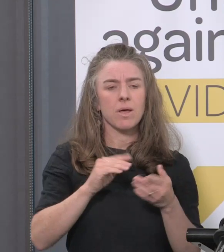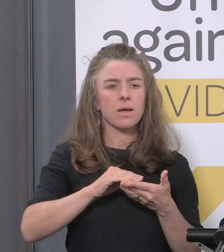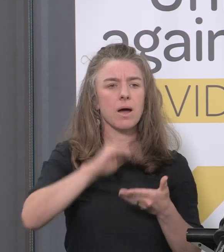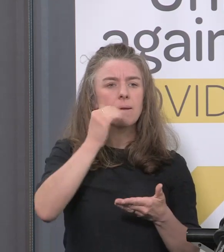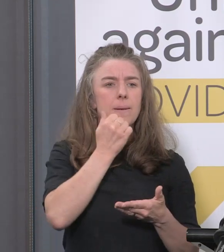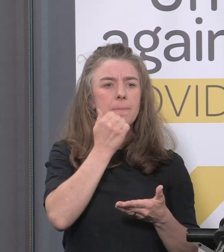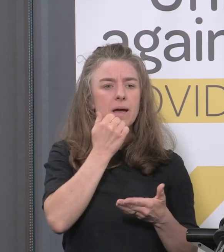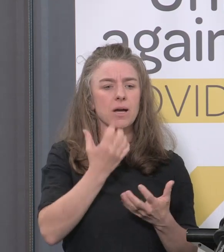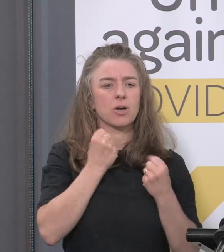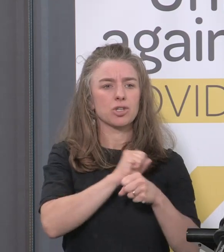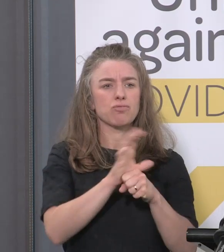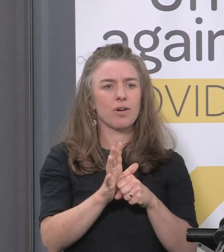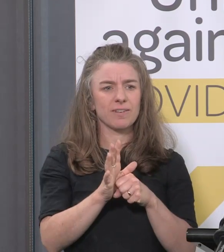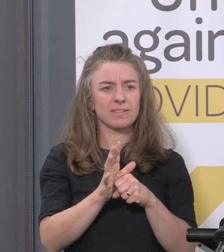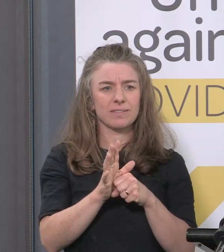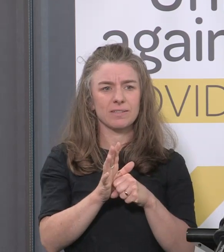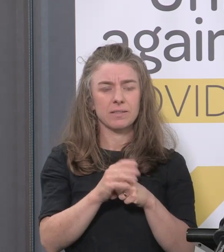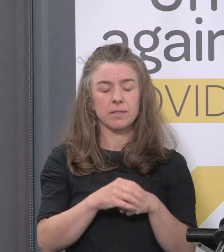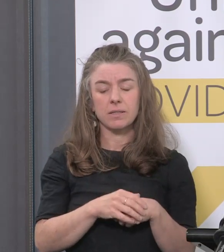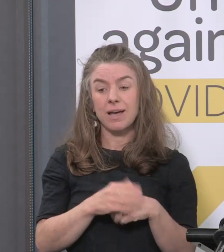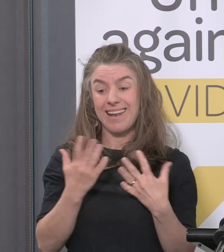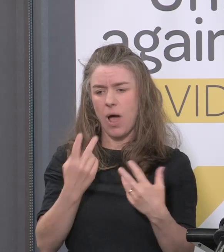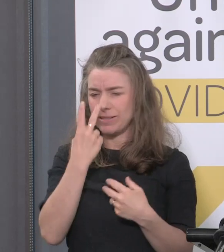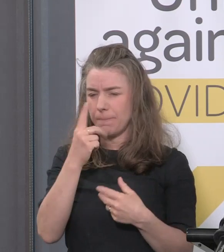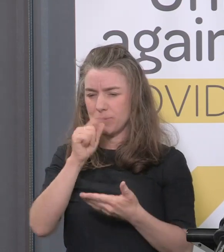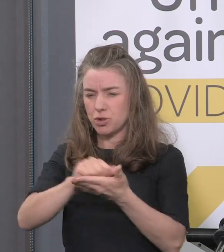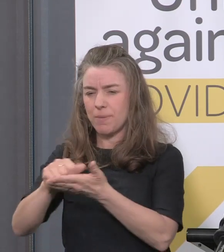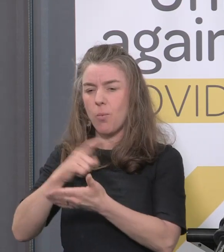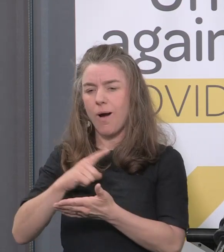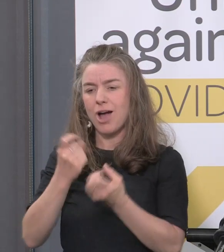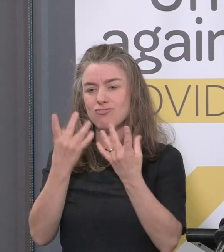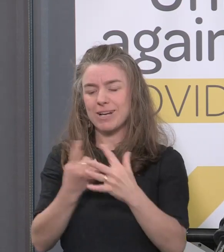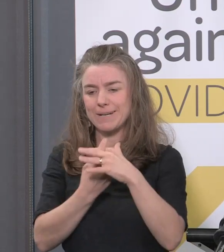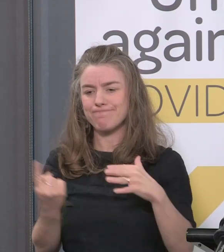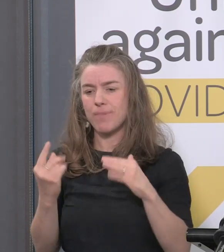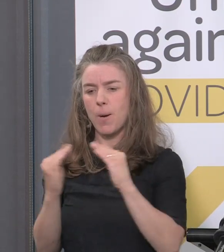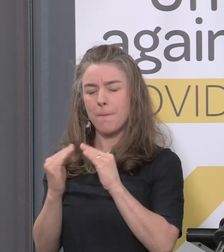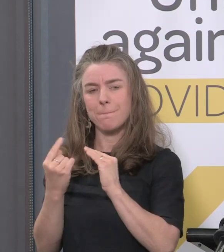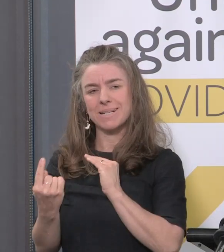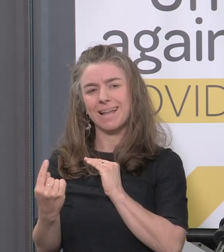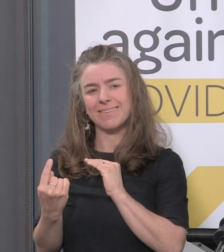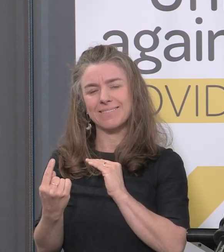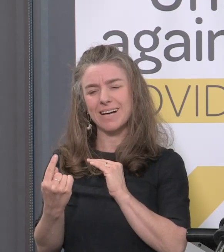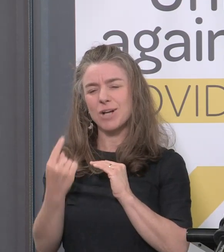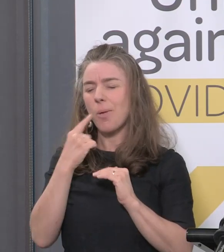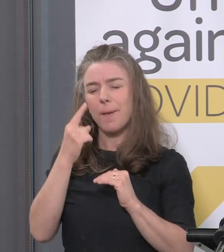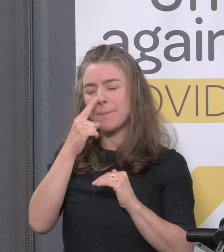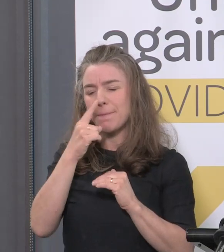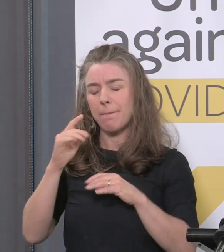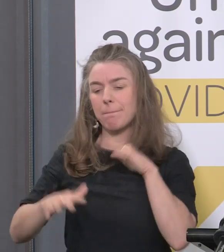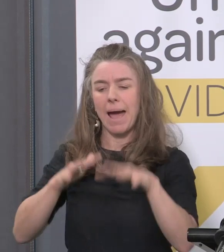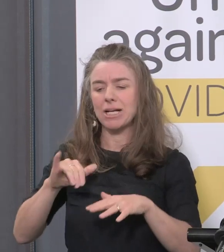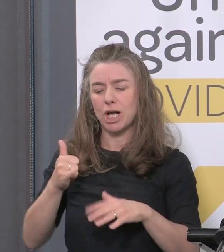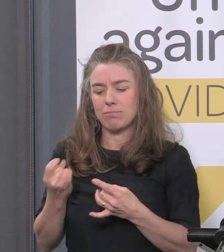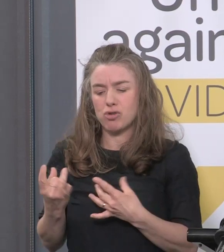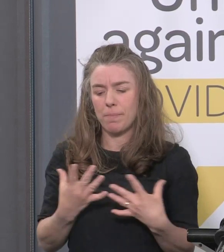it's people just getting ready to self-isolate. So I don't think it's panic. It's preparation. If people